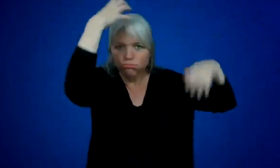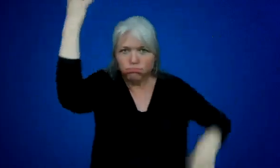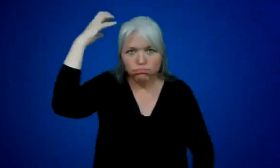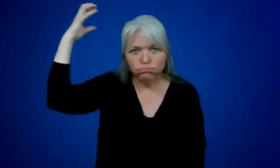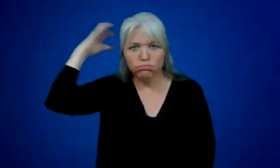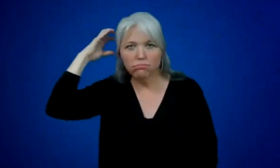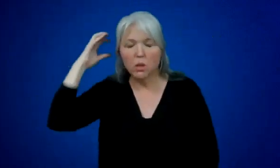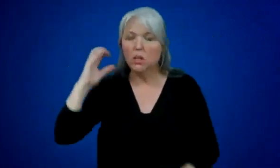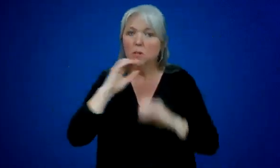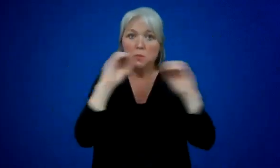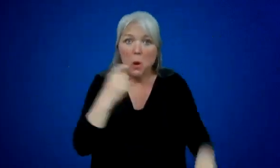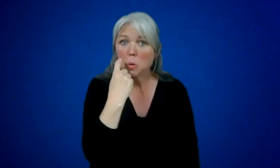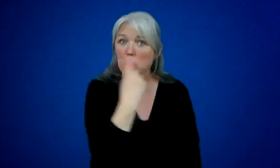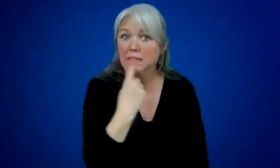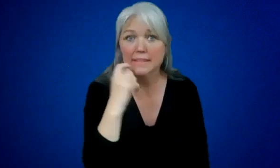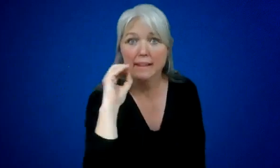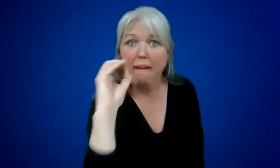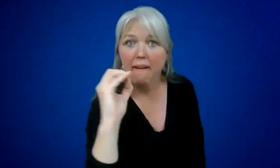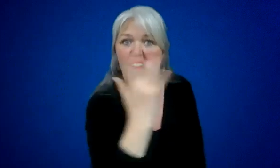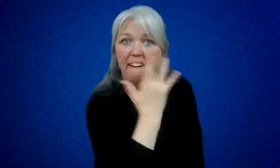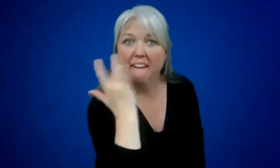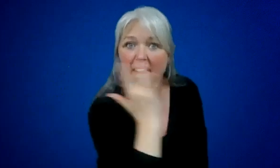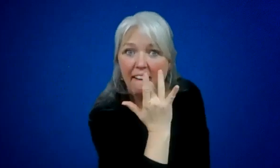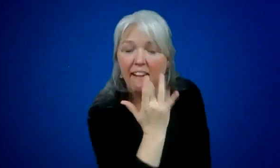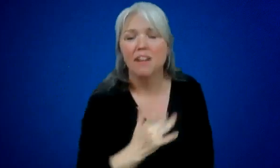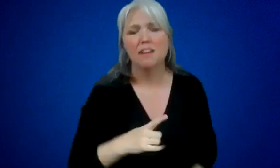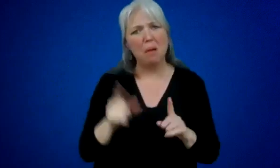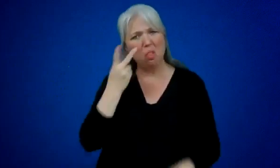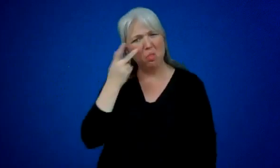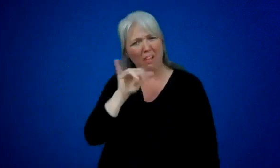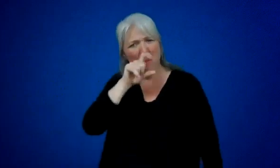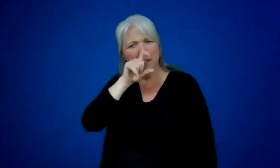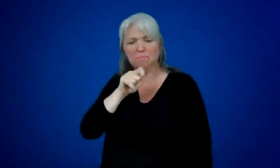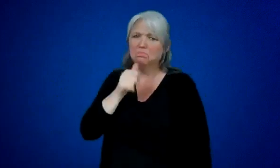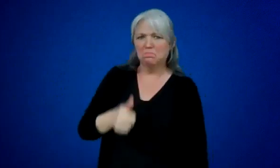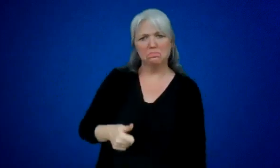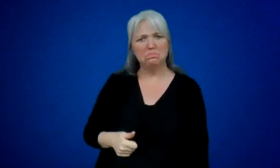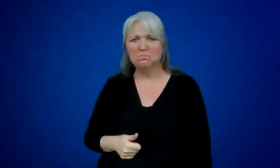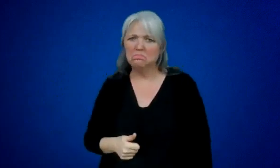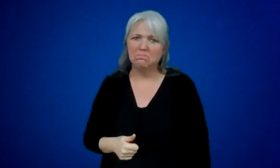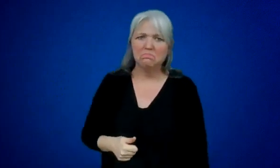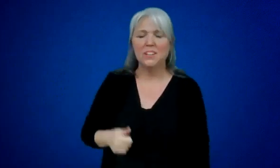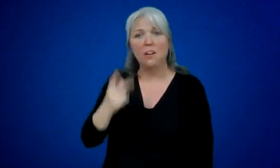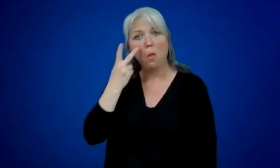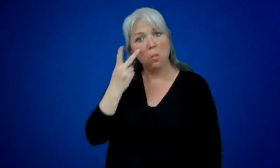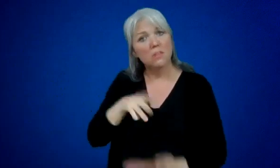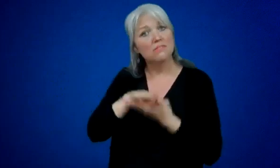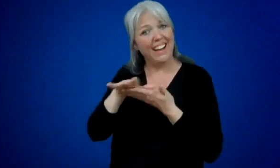have any teeth. But she didn't look like a witch. She looked nice.